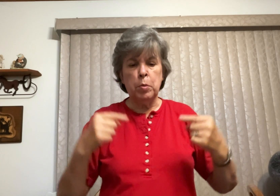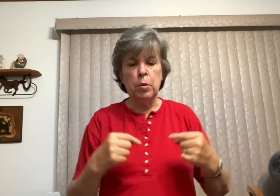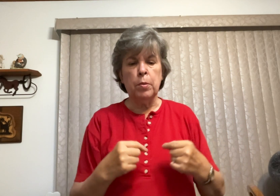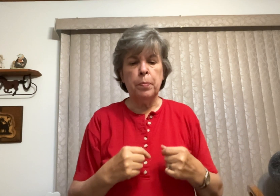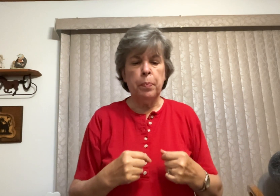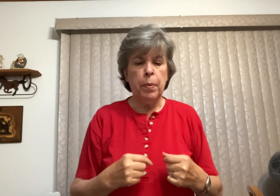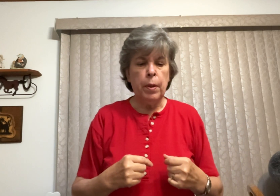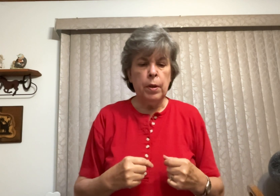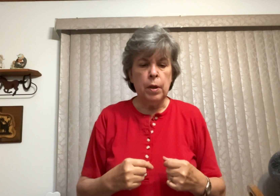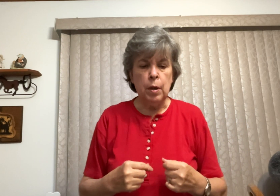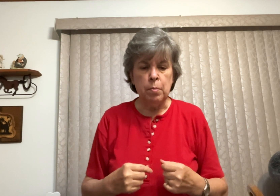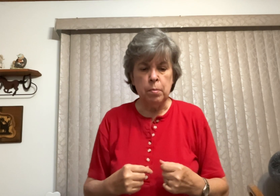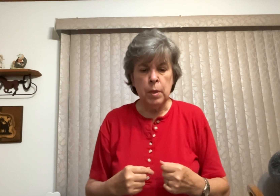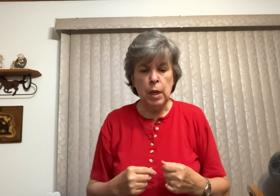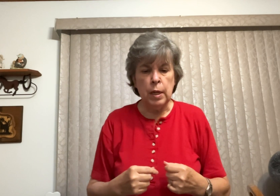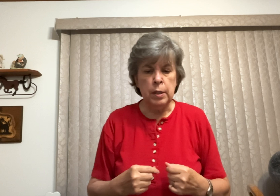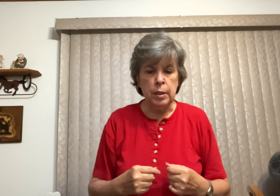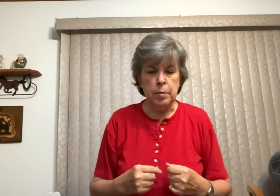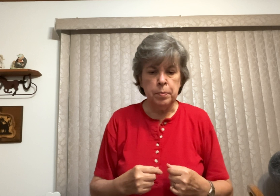prosper, that idea.